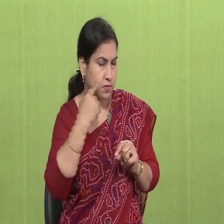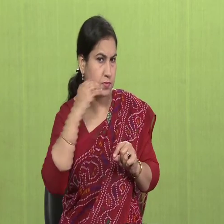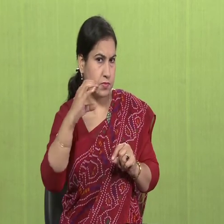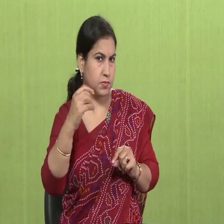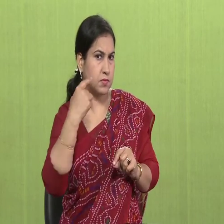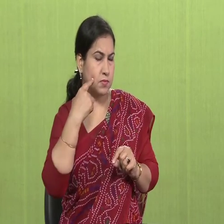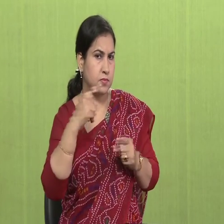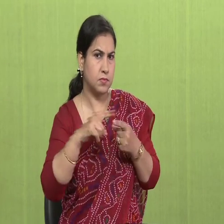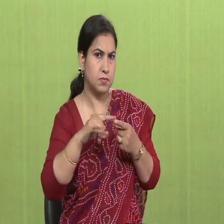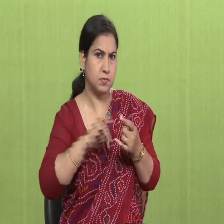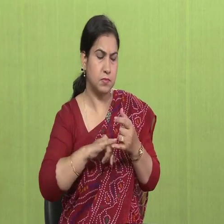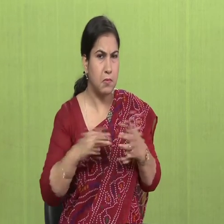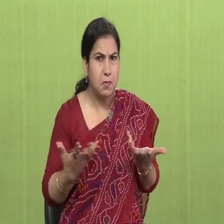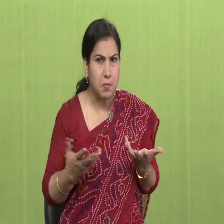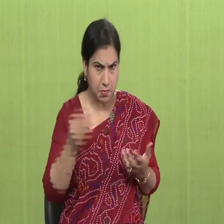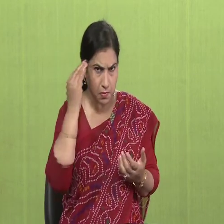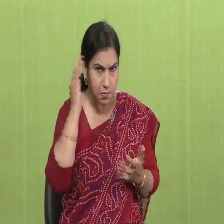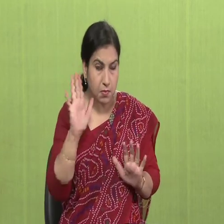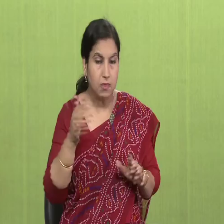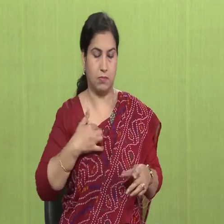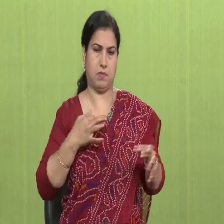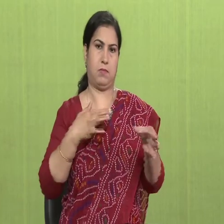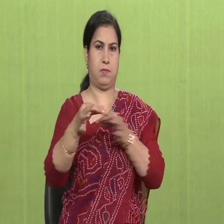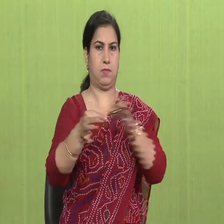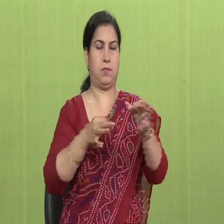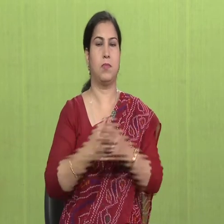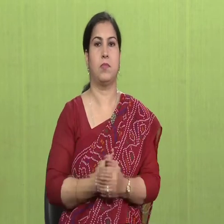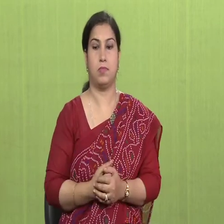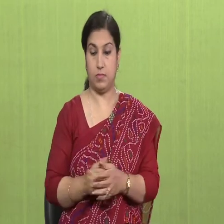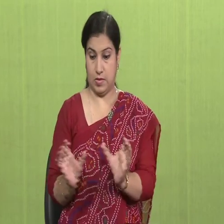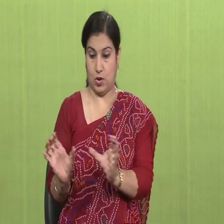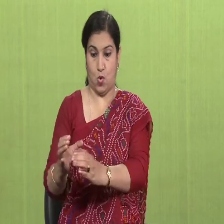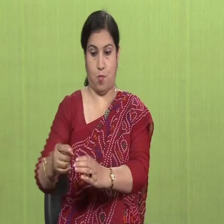So let me tell you. Species is a group of very